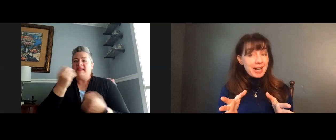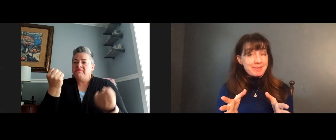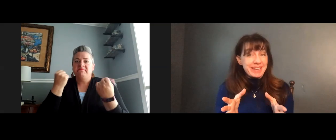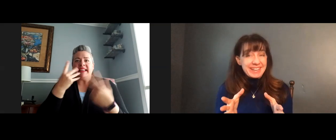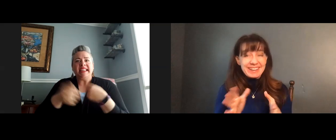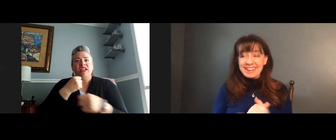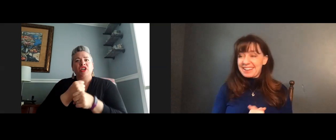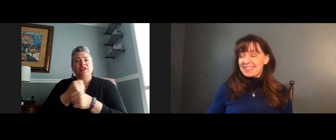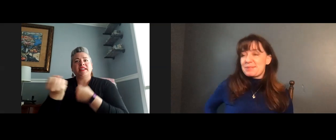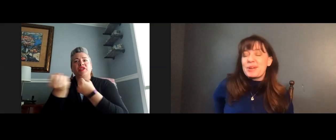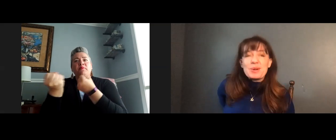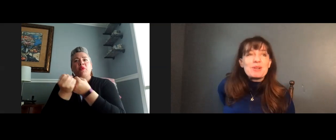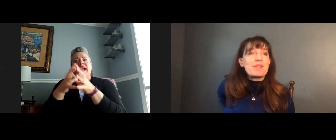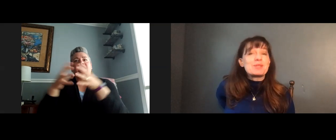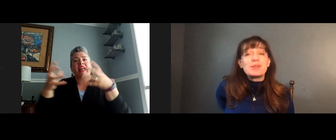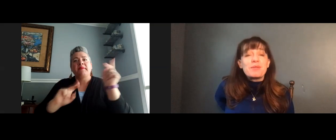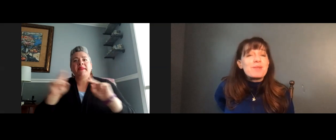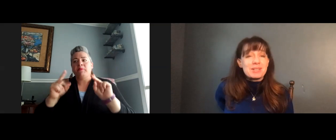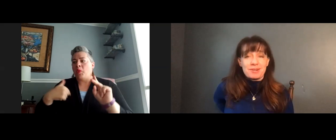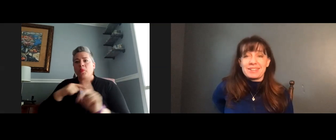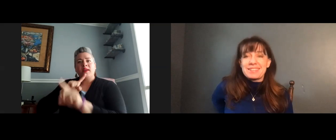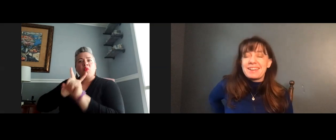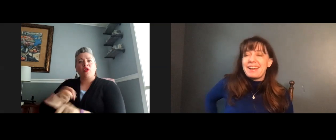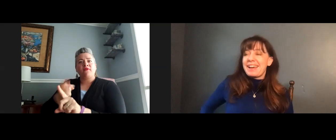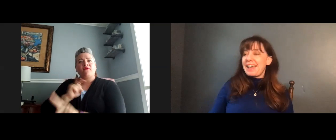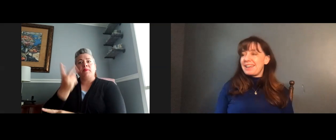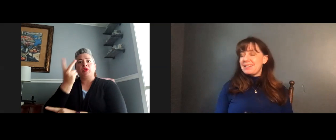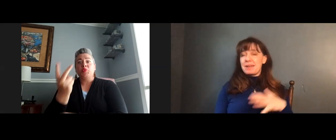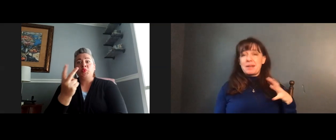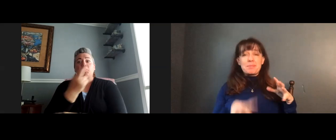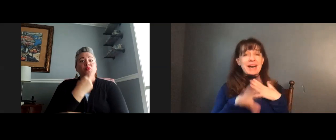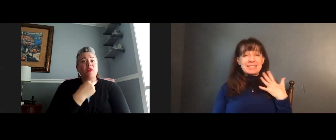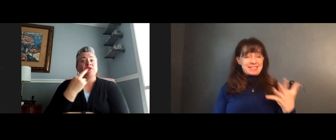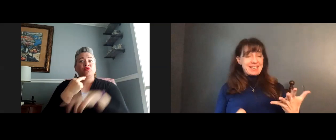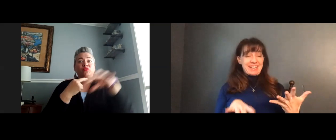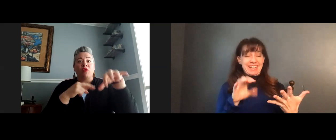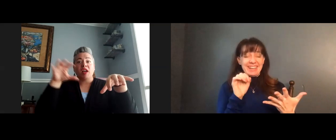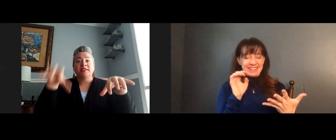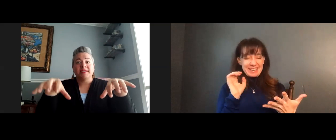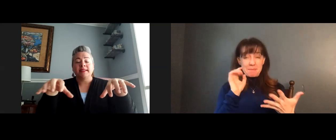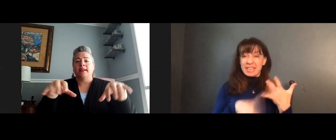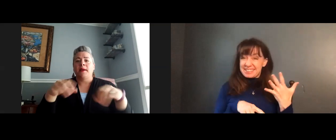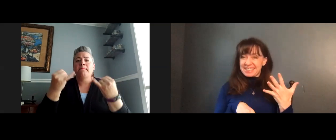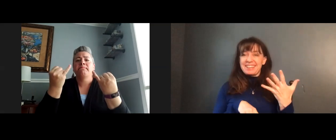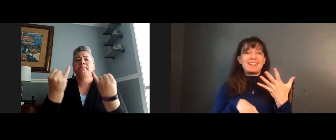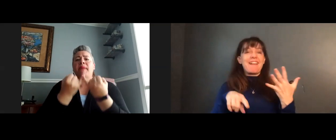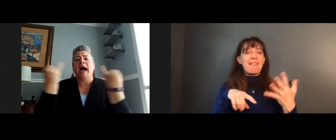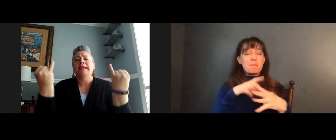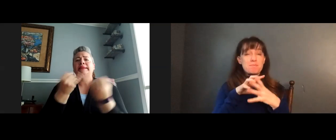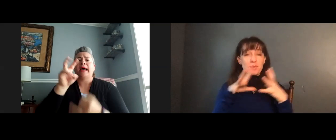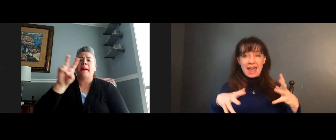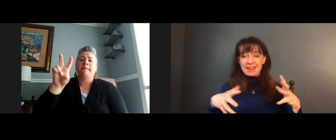local economy because we ordered from two different restaurants and pasta pizza